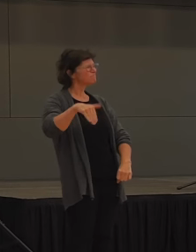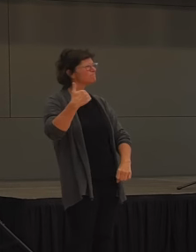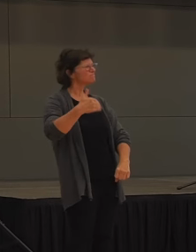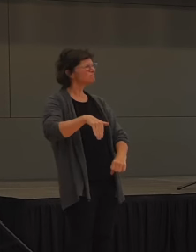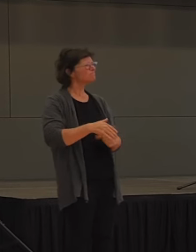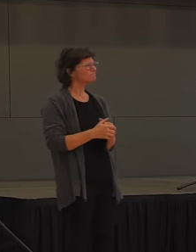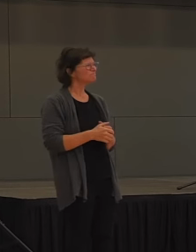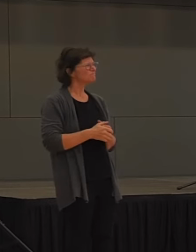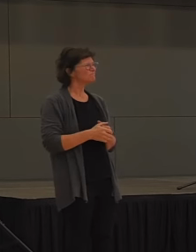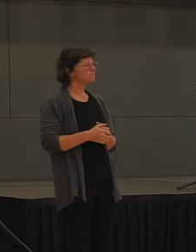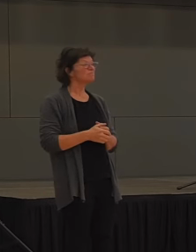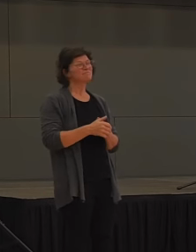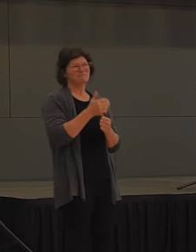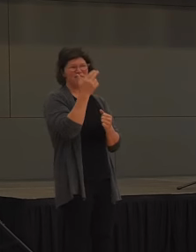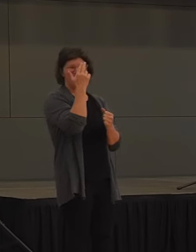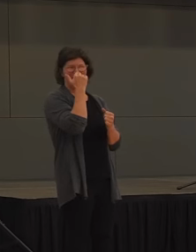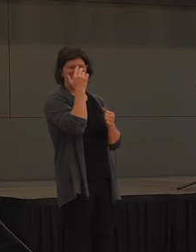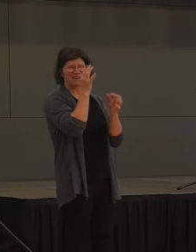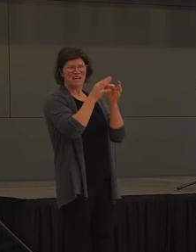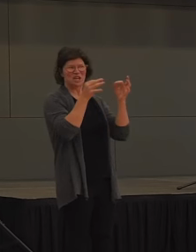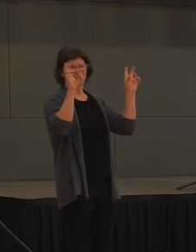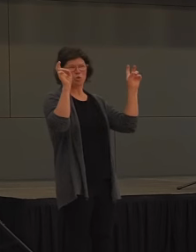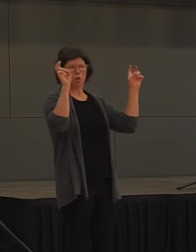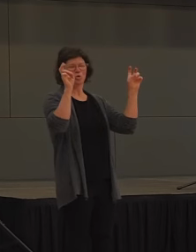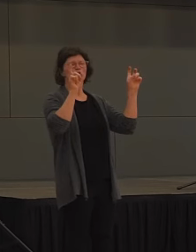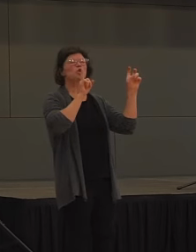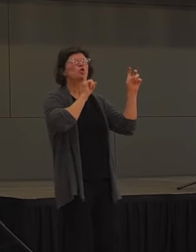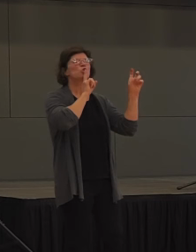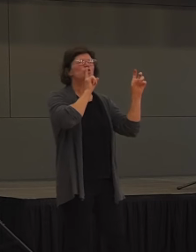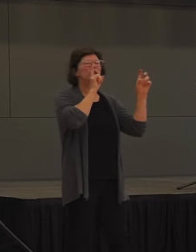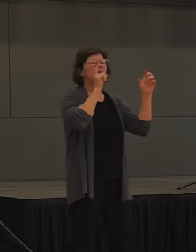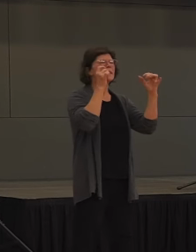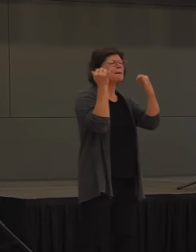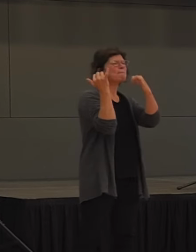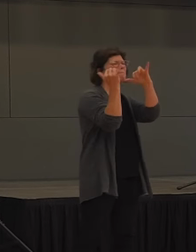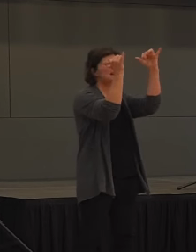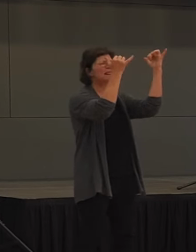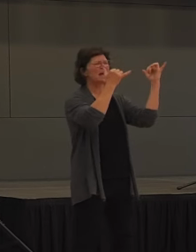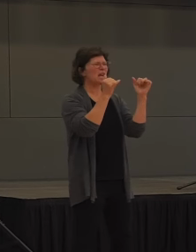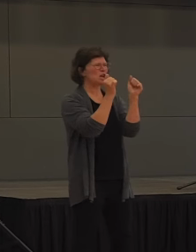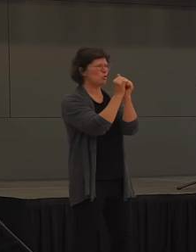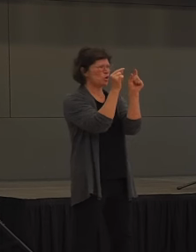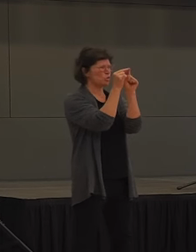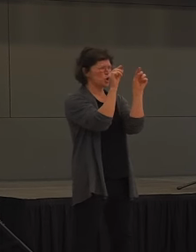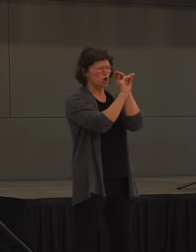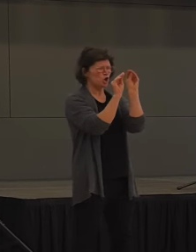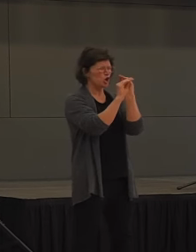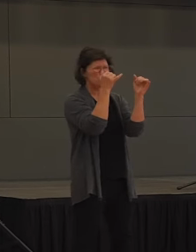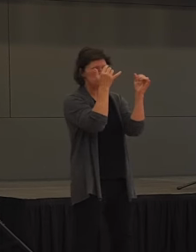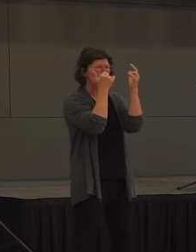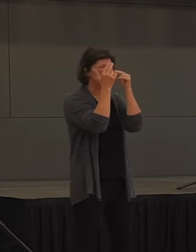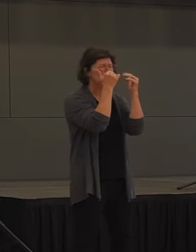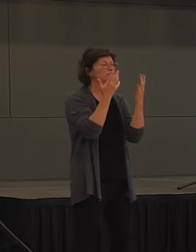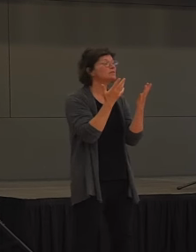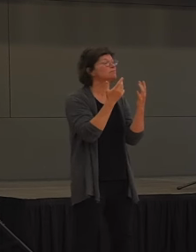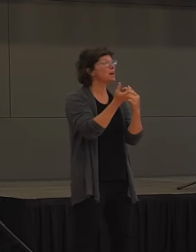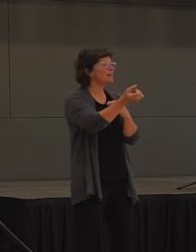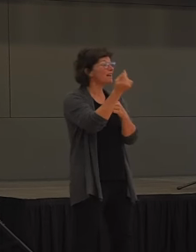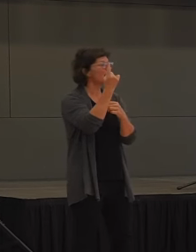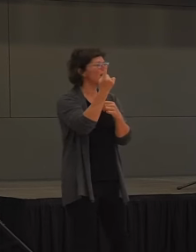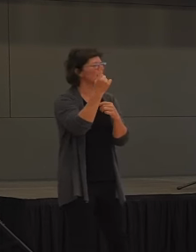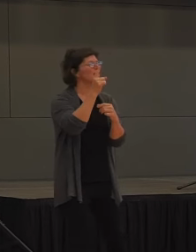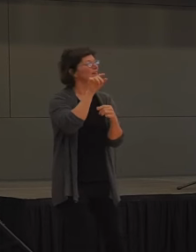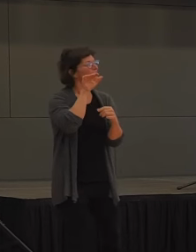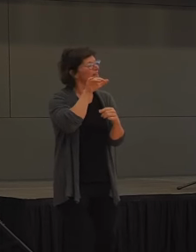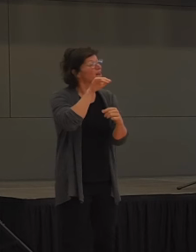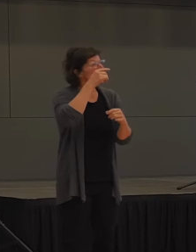know this is kind of funny, it's kind of a play on words, but for me, it's a reminder that the brain is